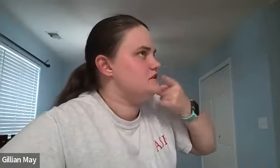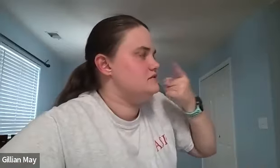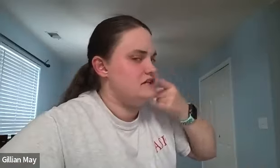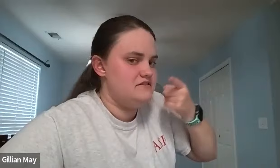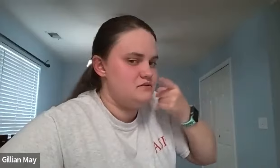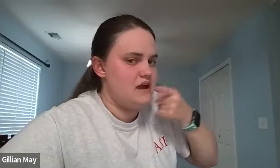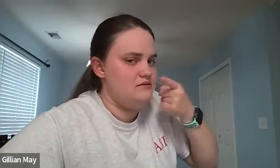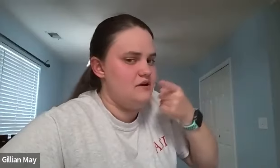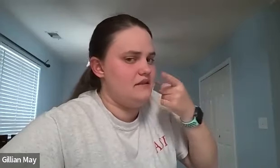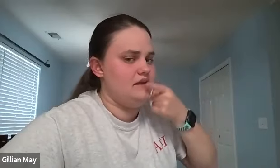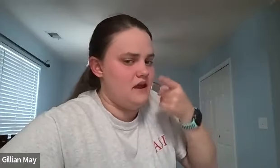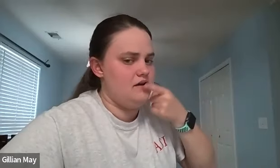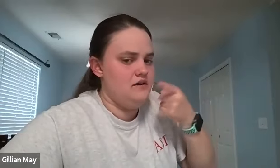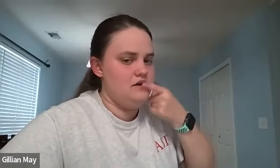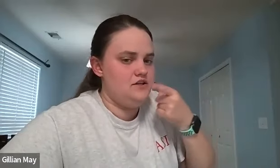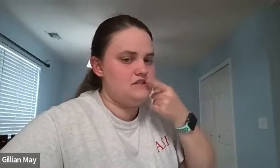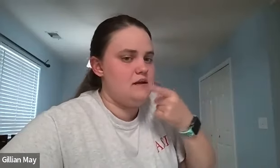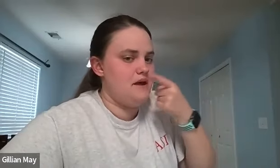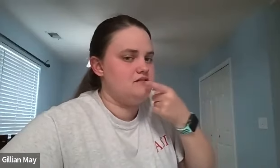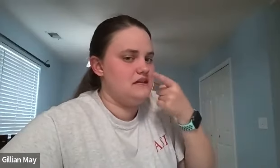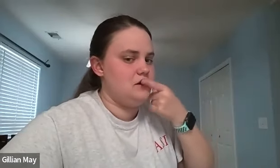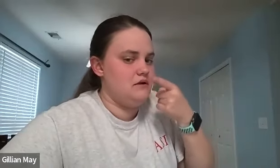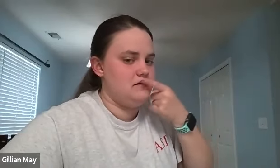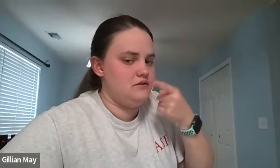your teeth, sort of. I don't know how, like, yeah, you're just kind of bouncing and going in a loop.